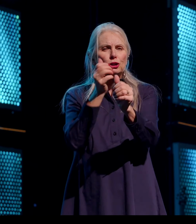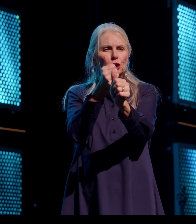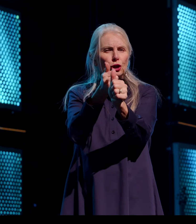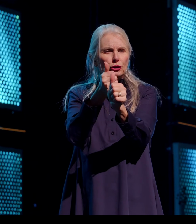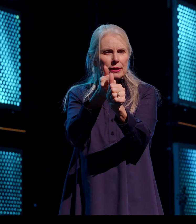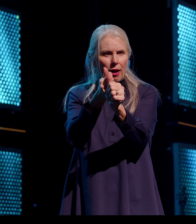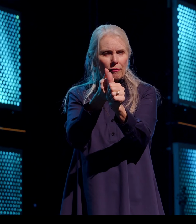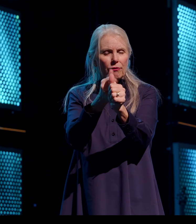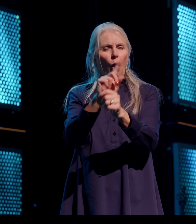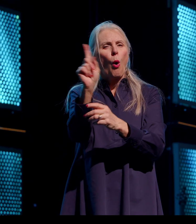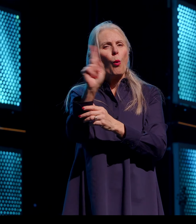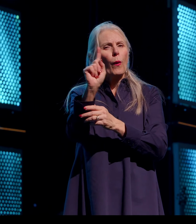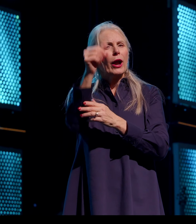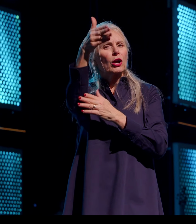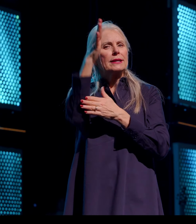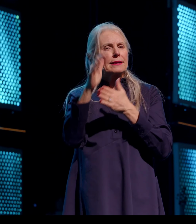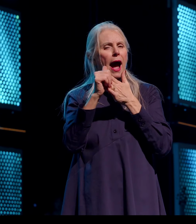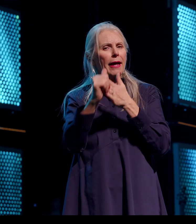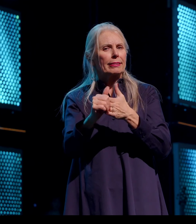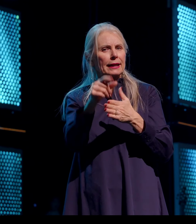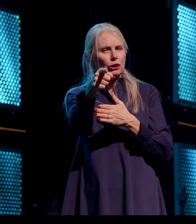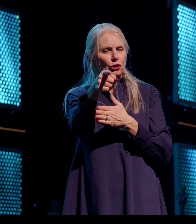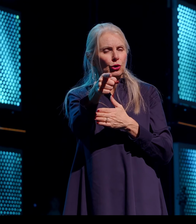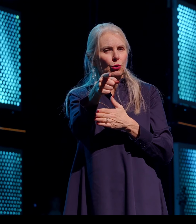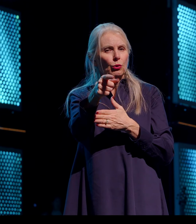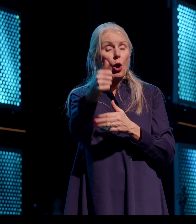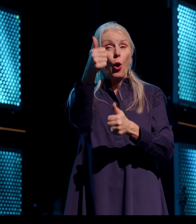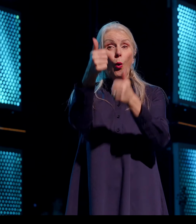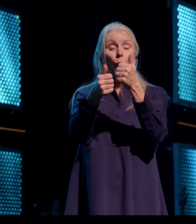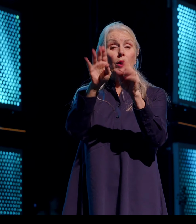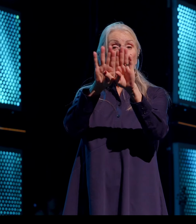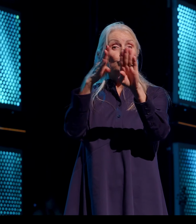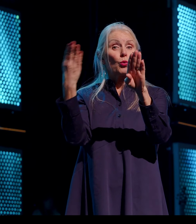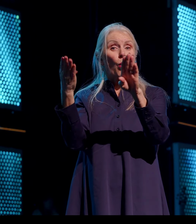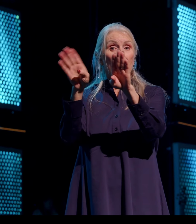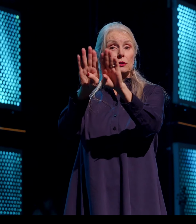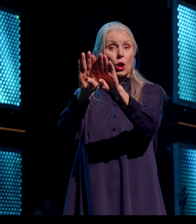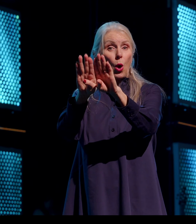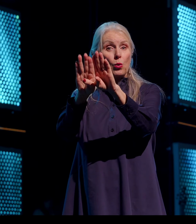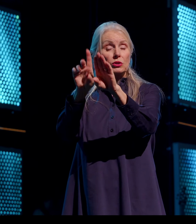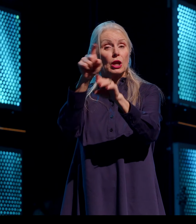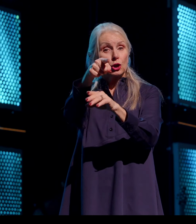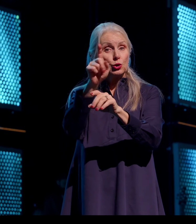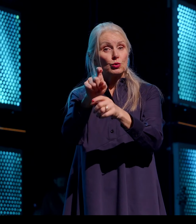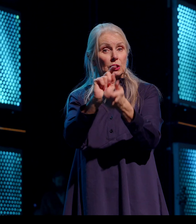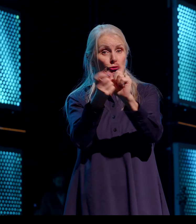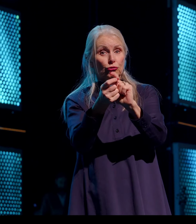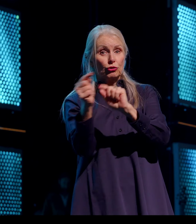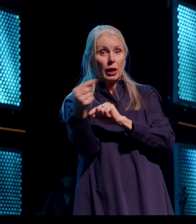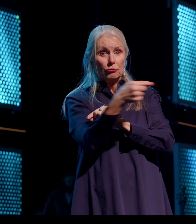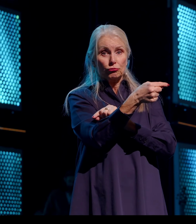you. What door has God closed that you need to go in the other direction?